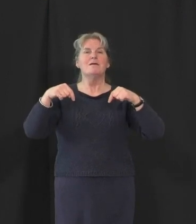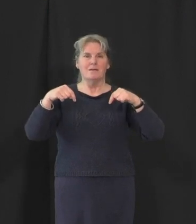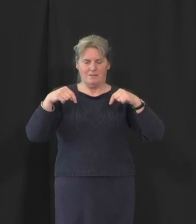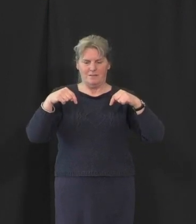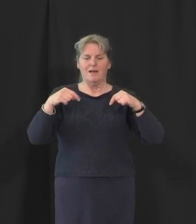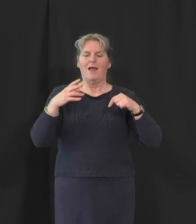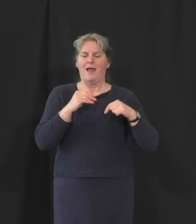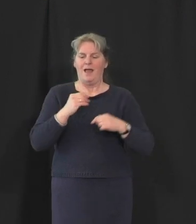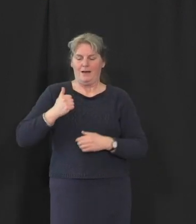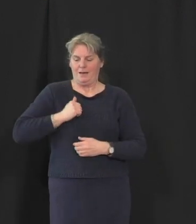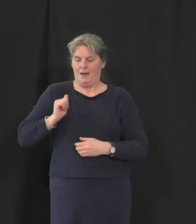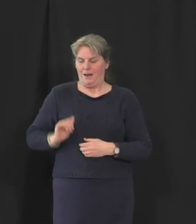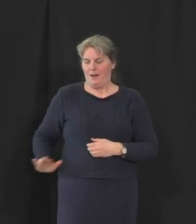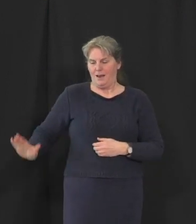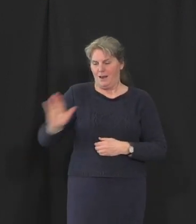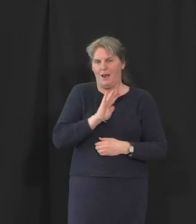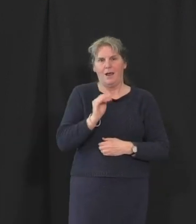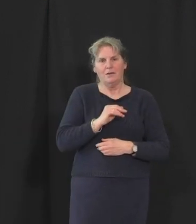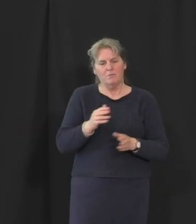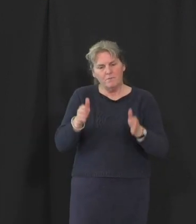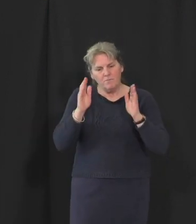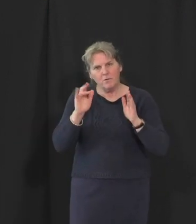country, will be actively pursuing.